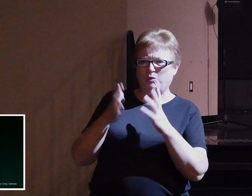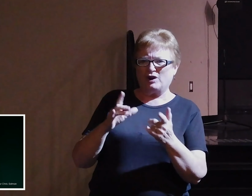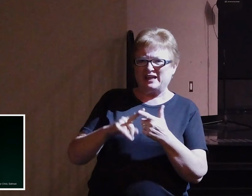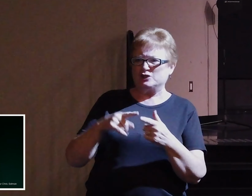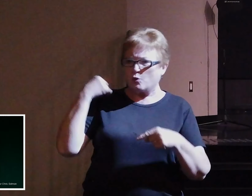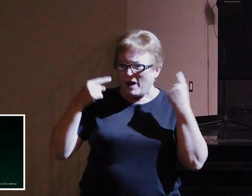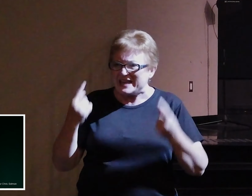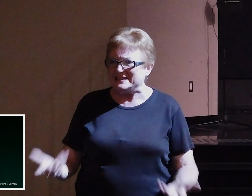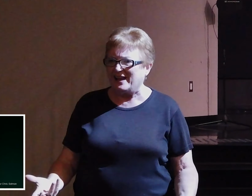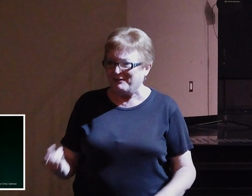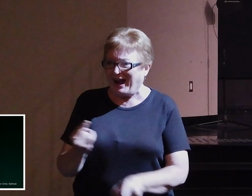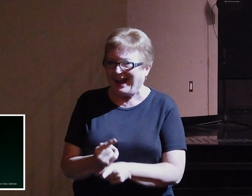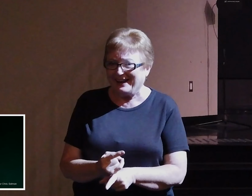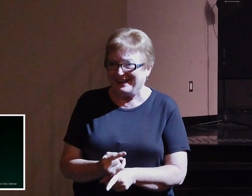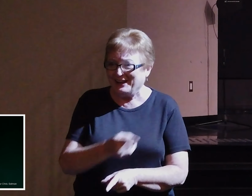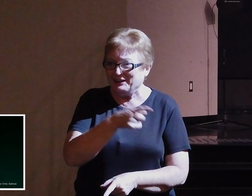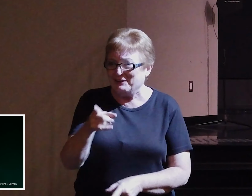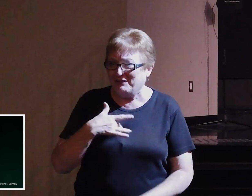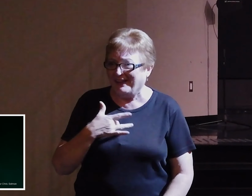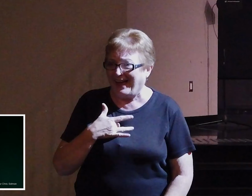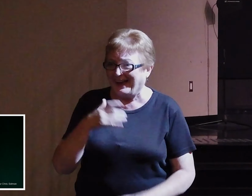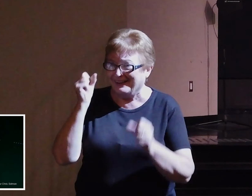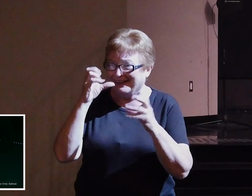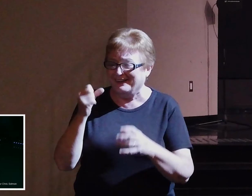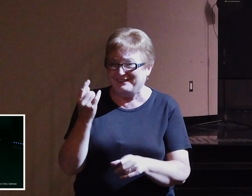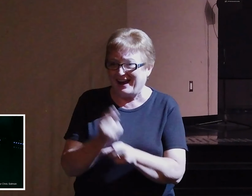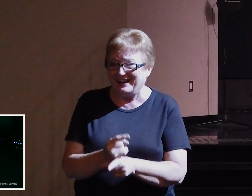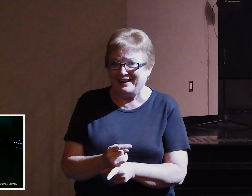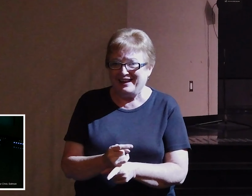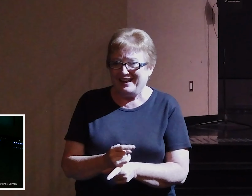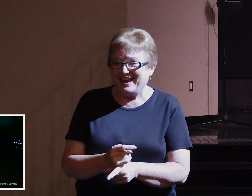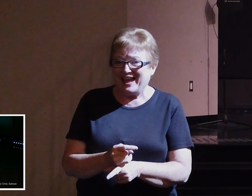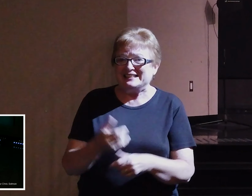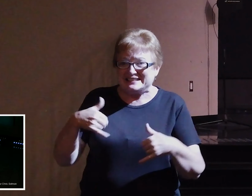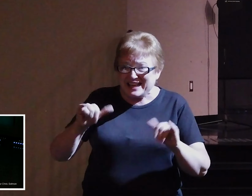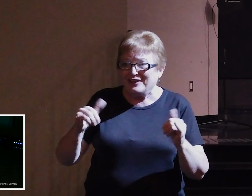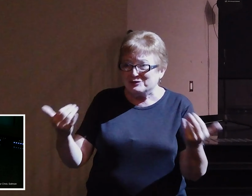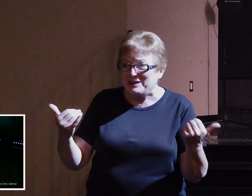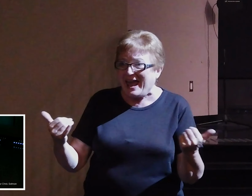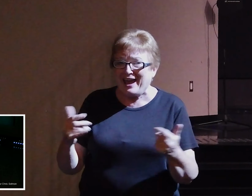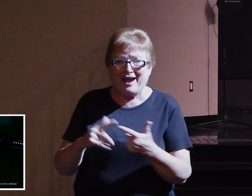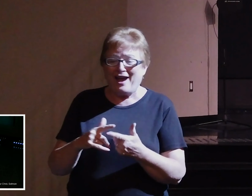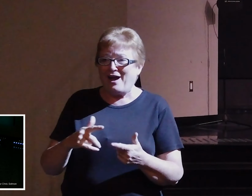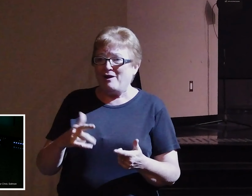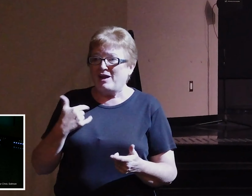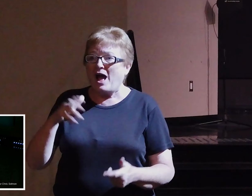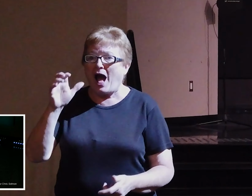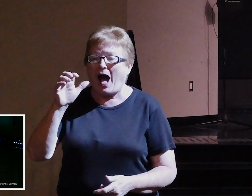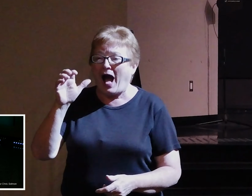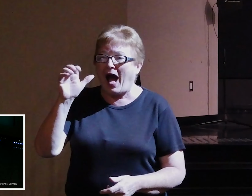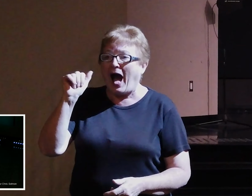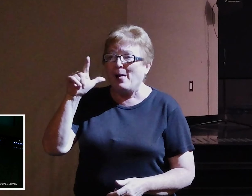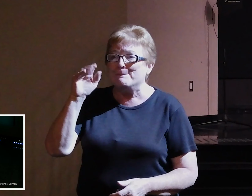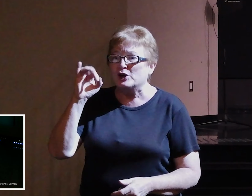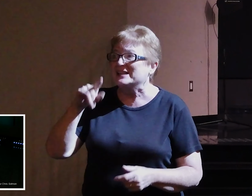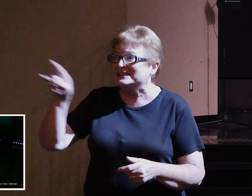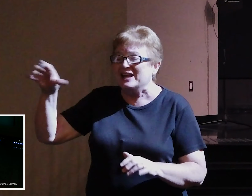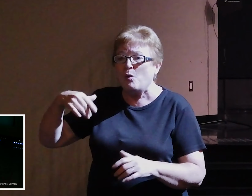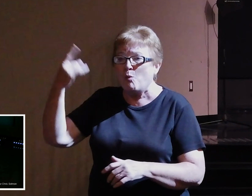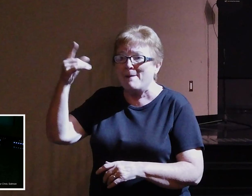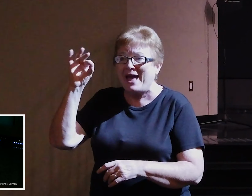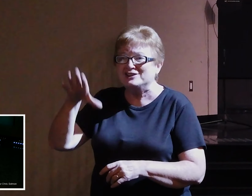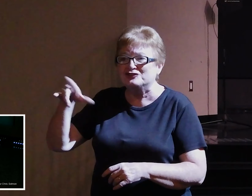nuts. It absolutely is. And today, still today, in Alberta, we have a pastor sitting in jail,